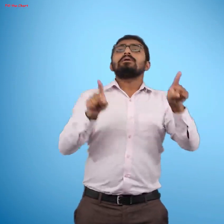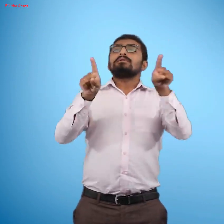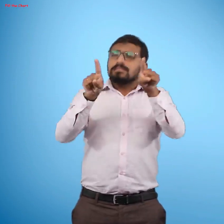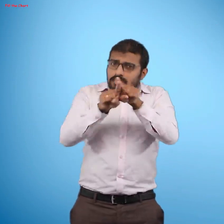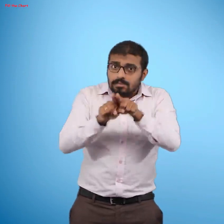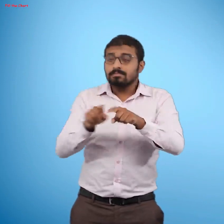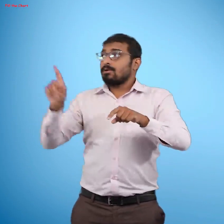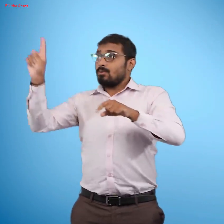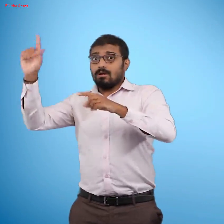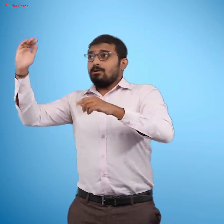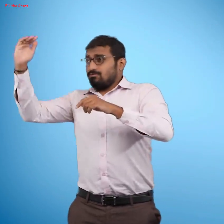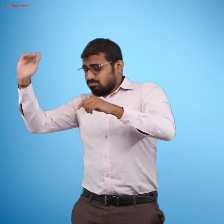3.